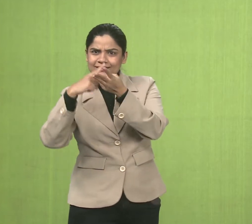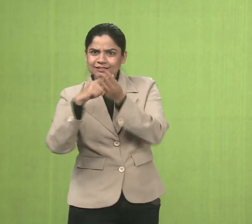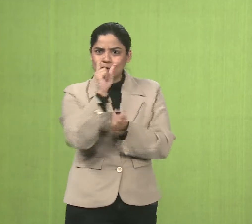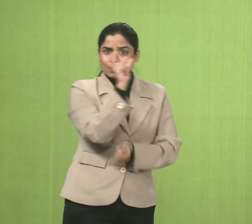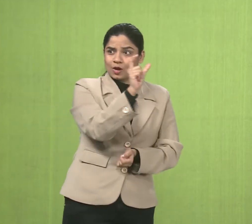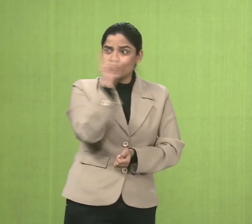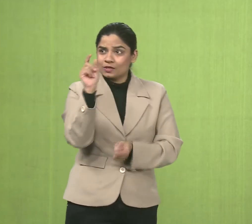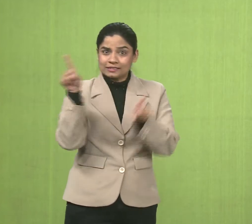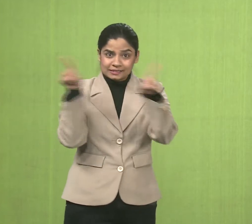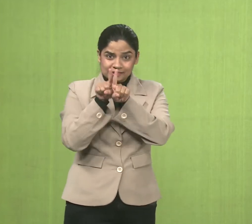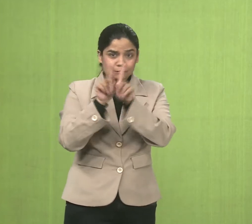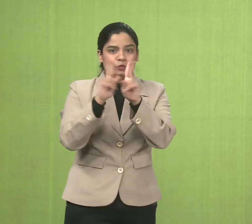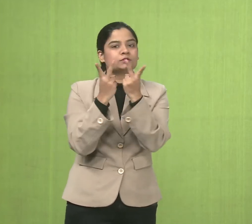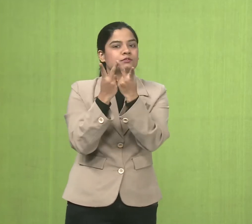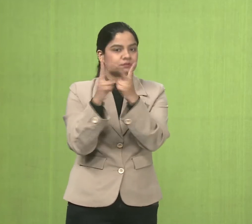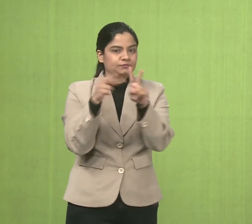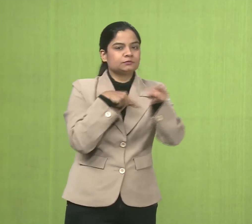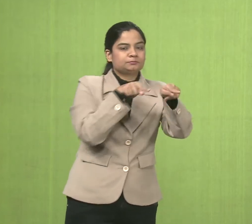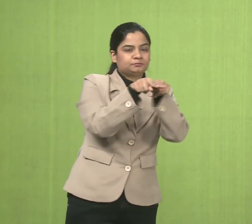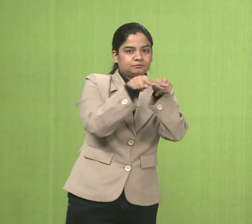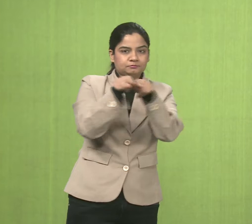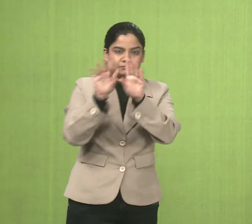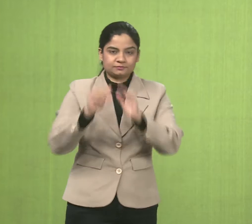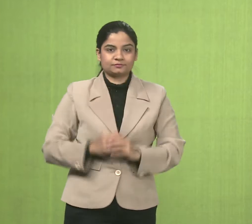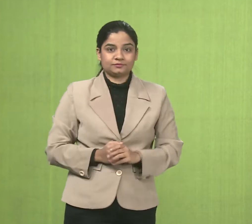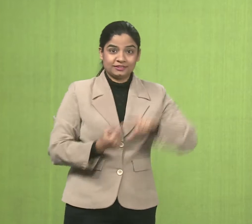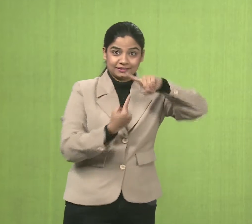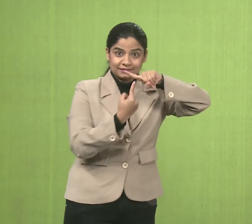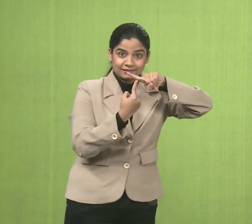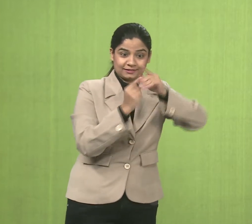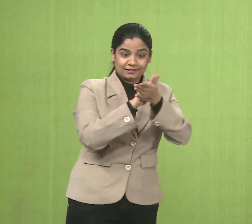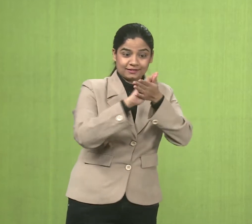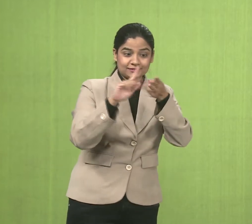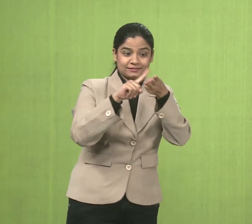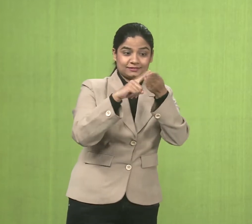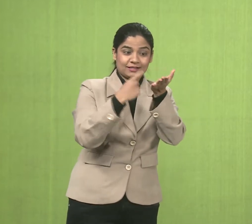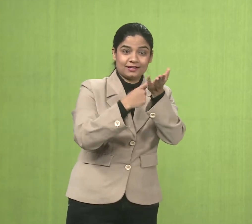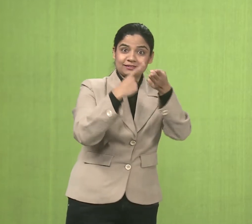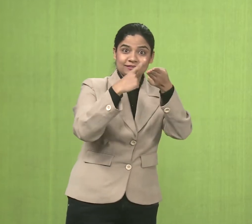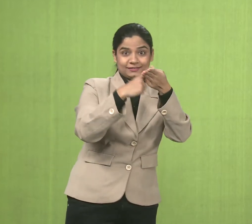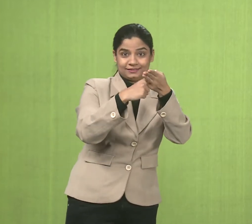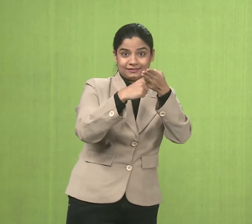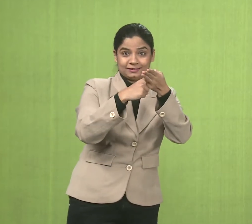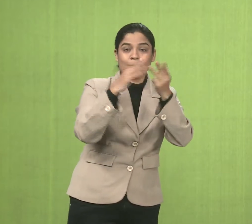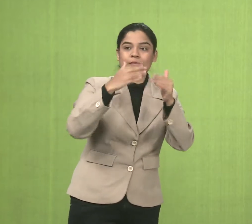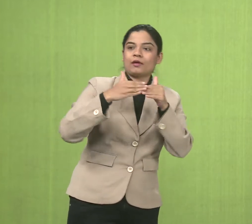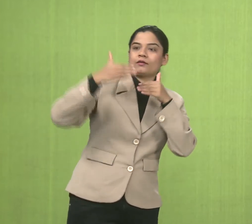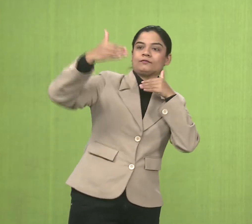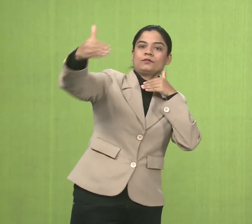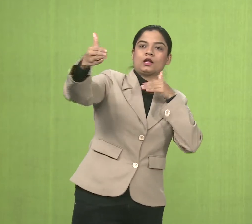/ here. They are two different words. Let me explain. There is the word that means something that's